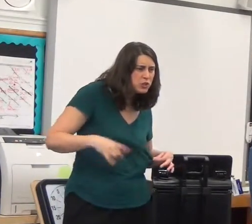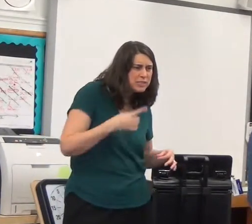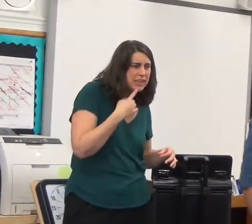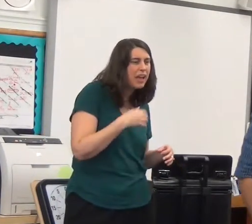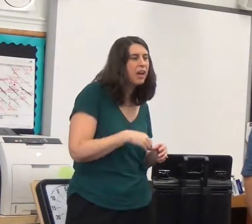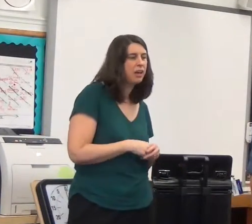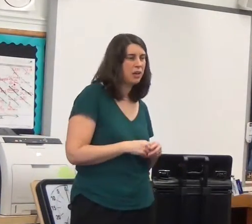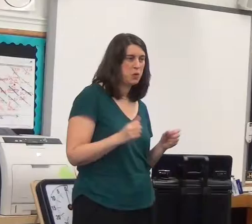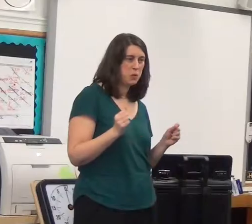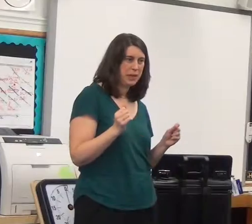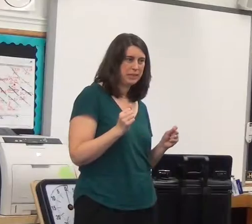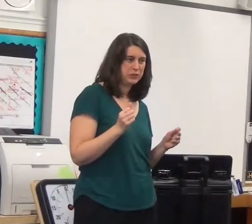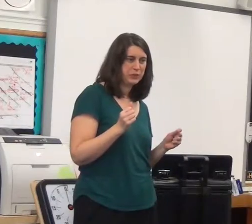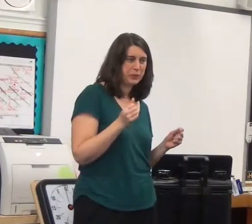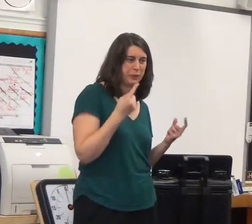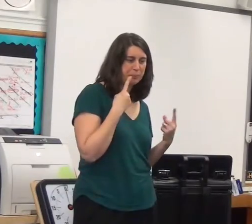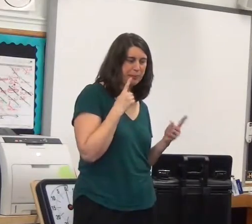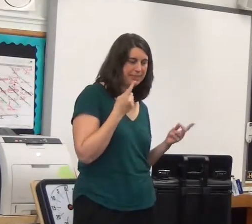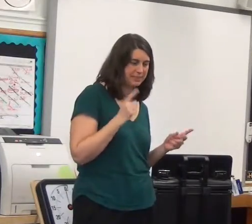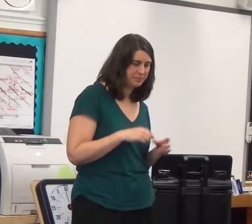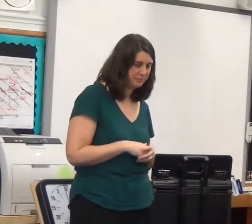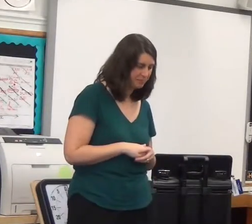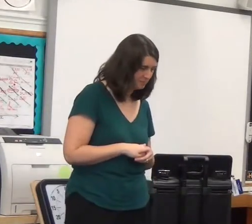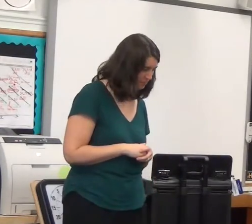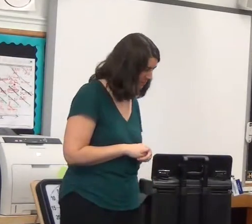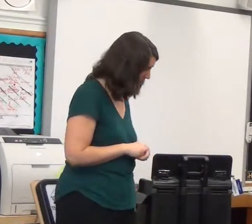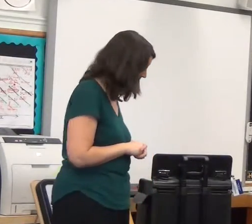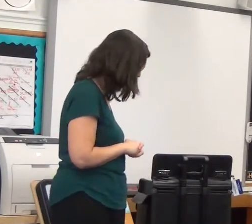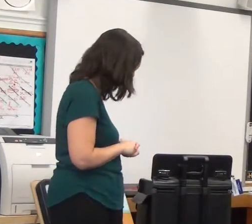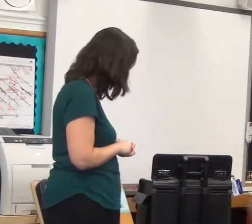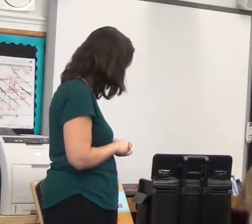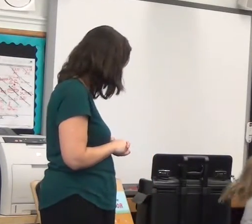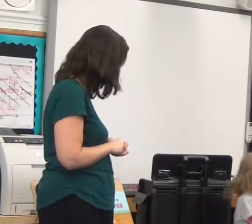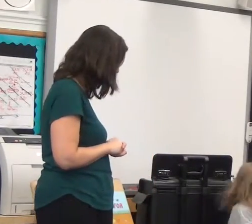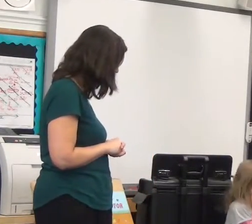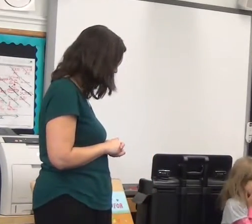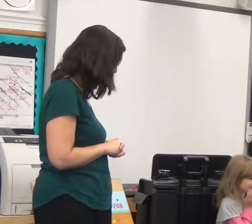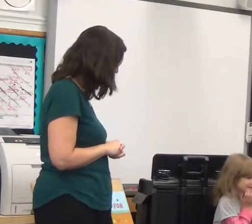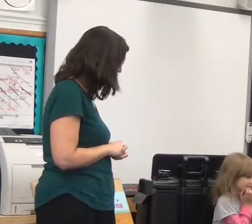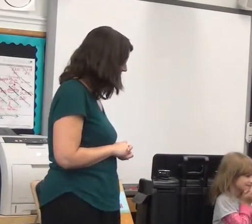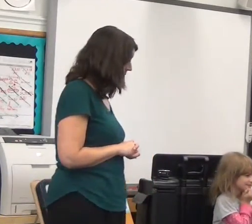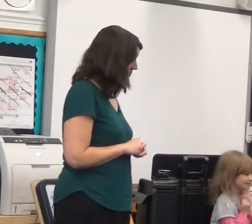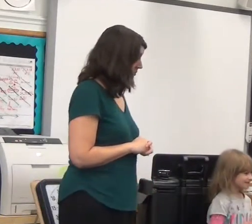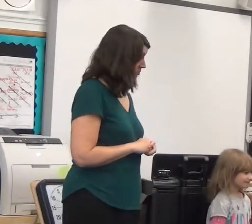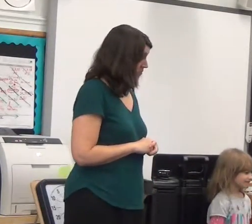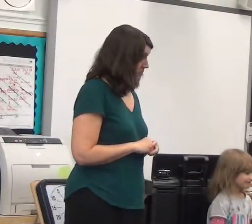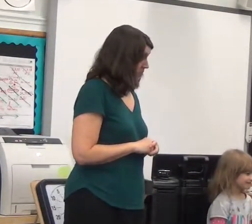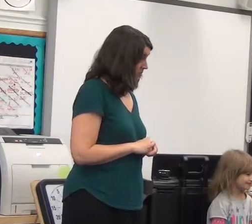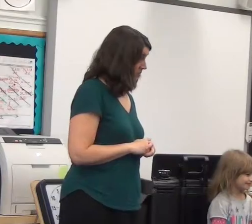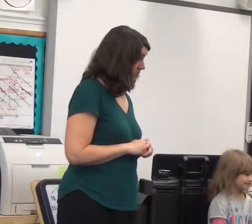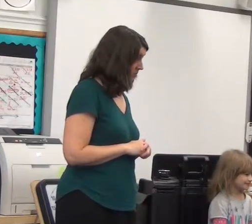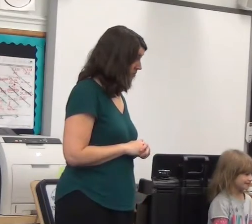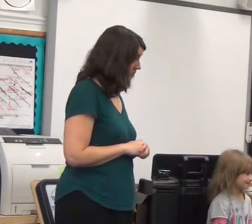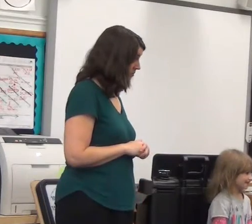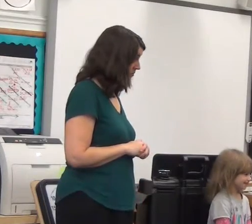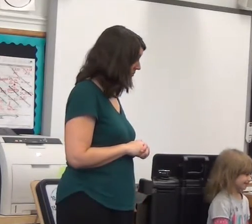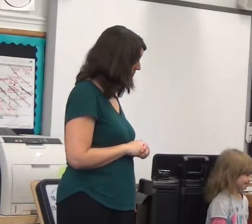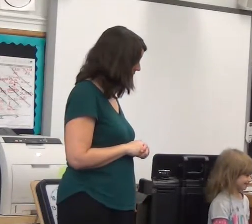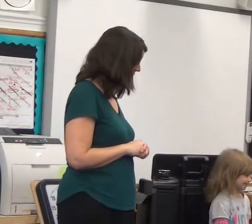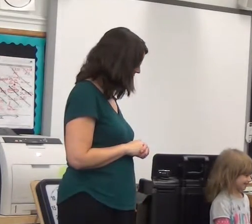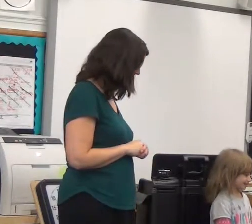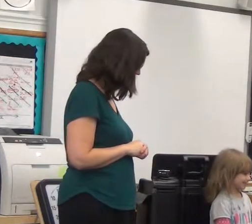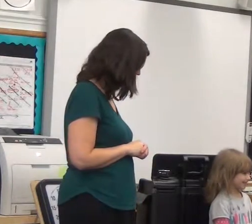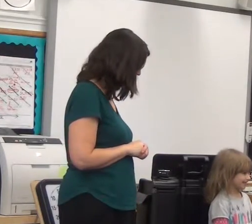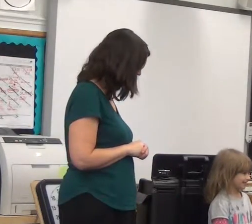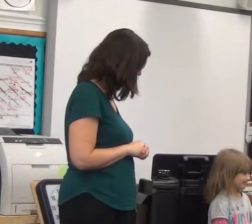says? Yeah. I like that. You may come right over here, Jasmine. All right, Jasmine's going to take a look inside of this cup. You